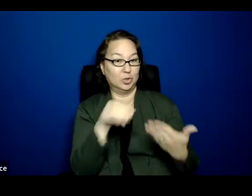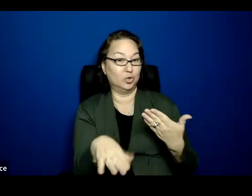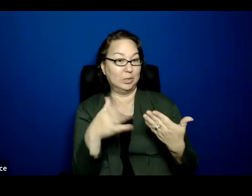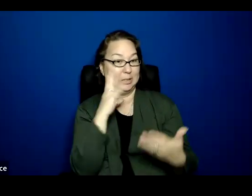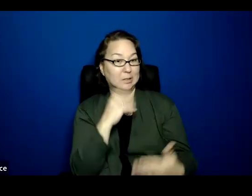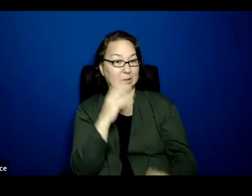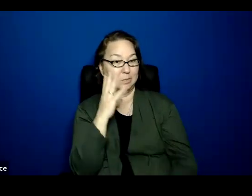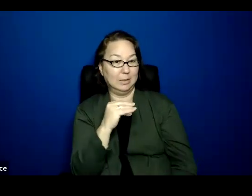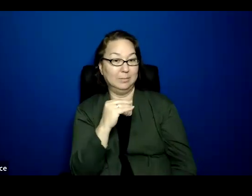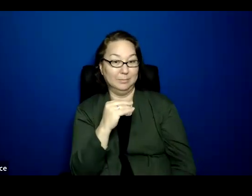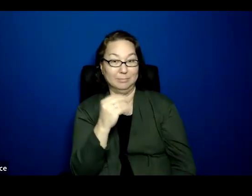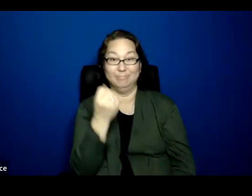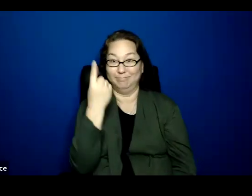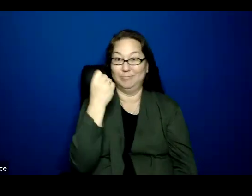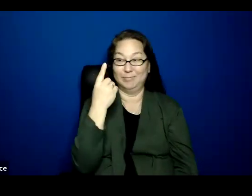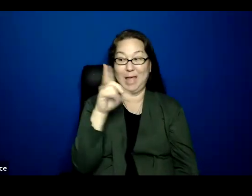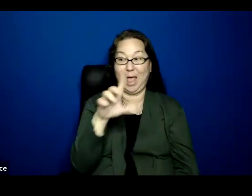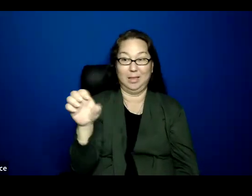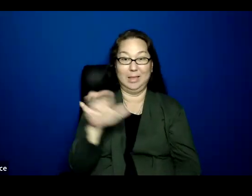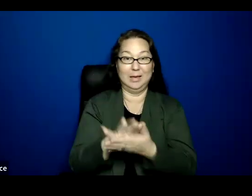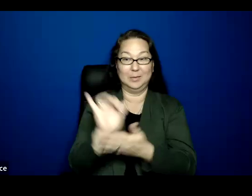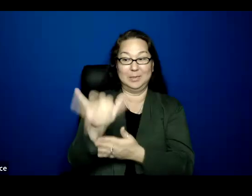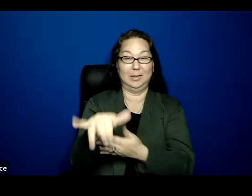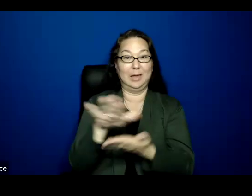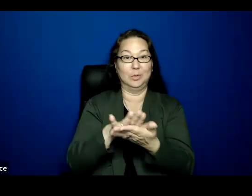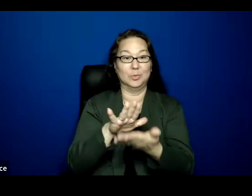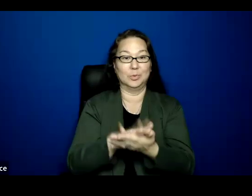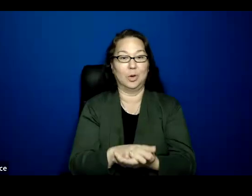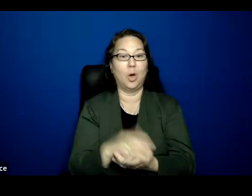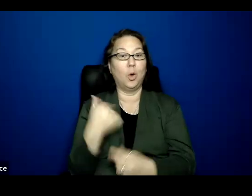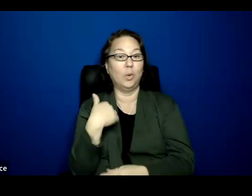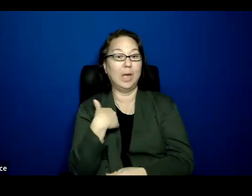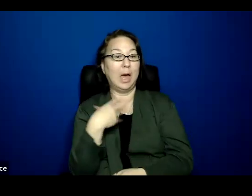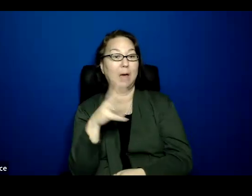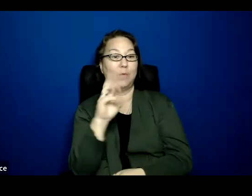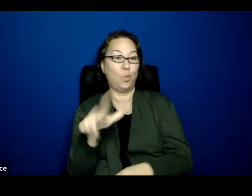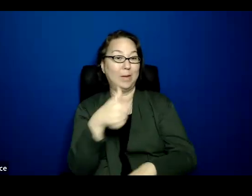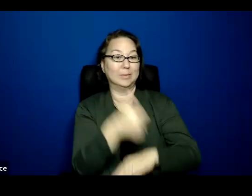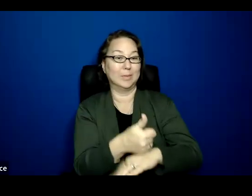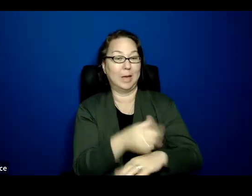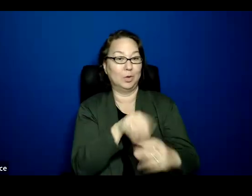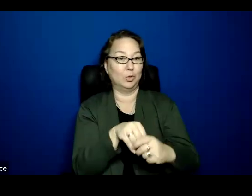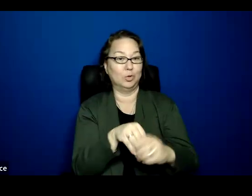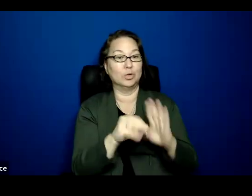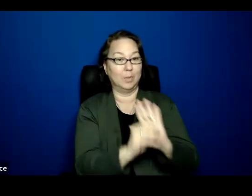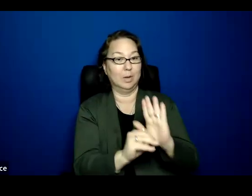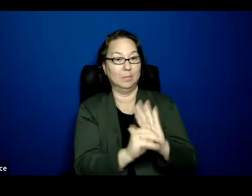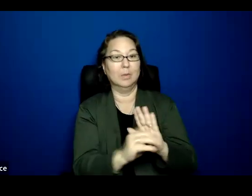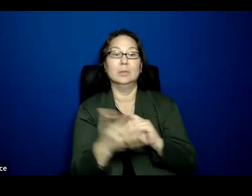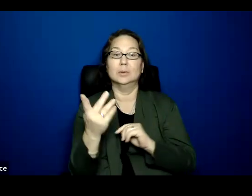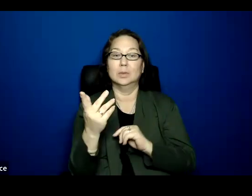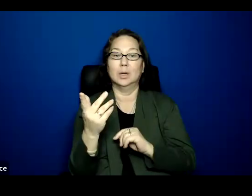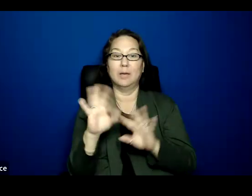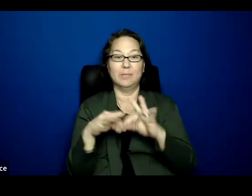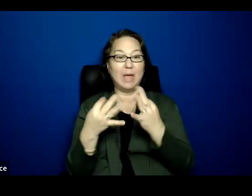high-quality experience. We have a well-established inclusion model. Children and families are happy and engaged with our community. We